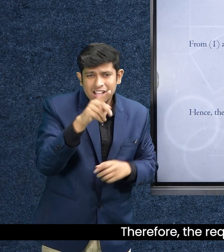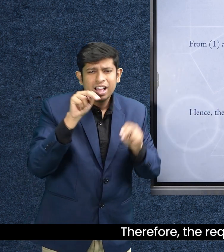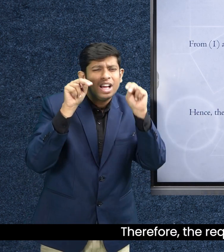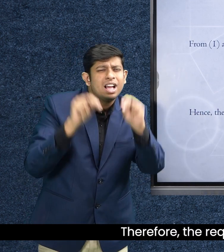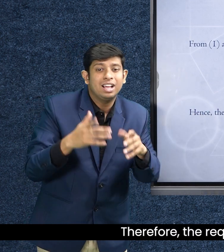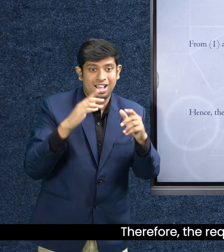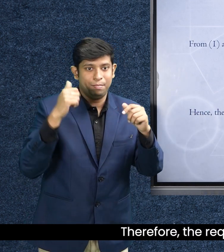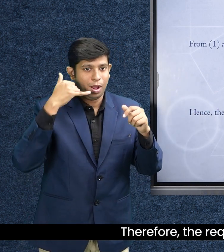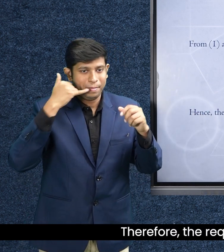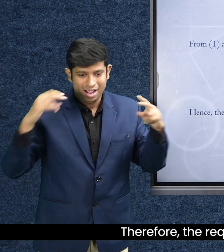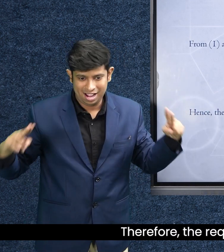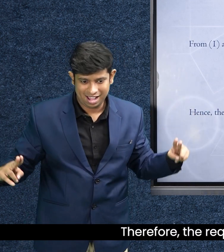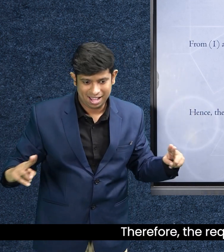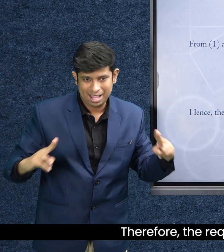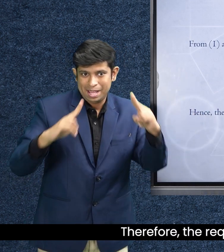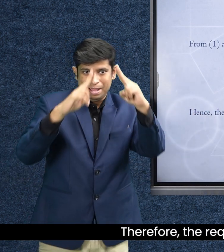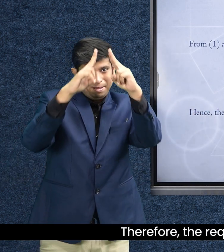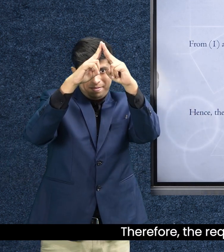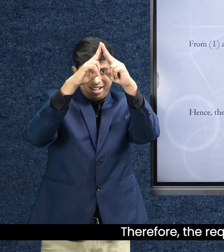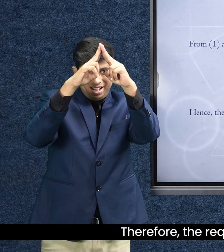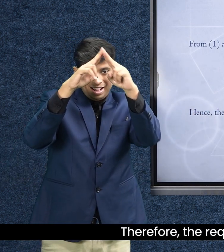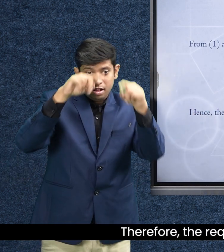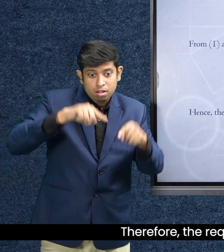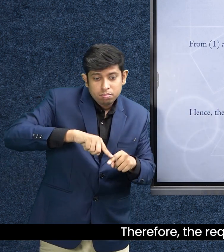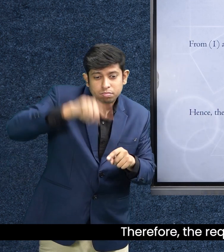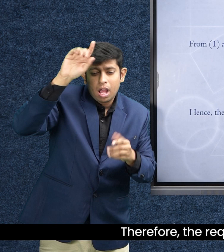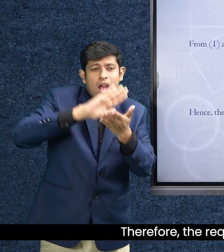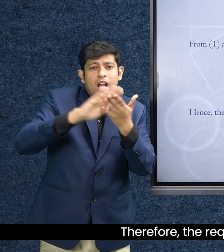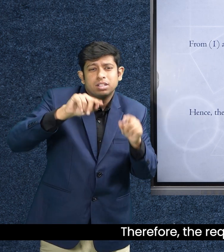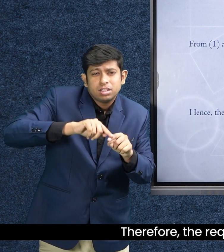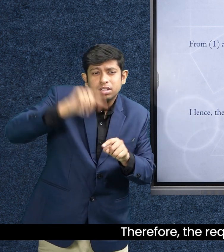Therefore, the required height of the cable tower is 48 meter.